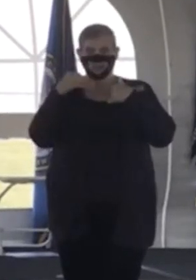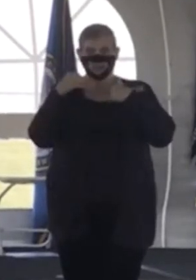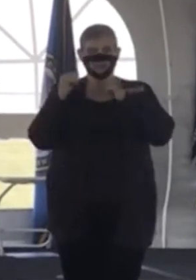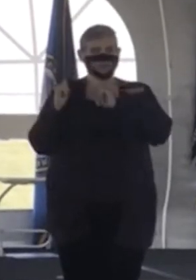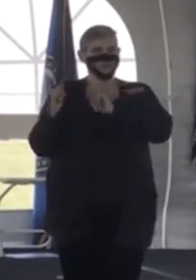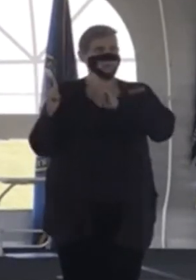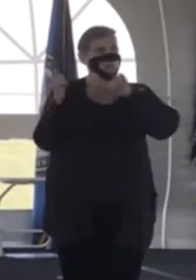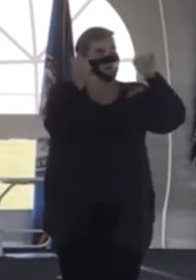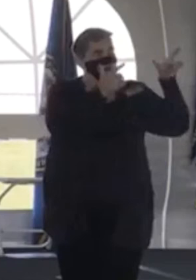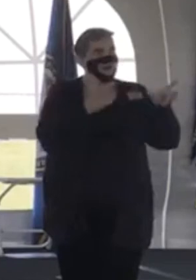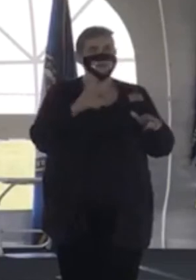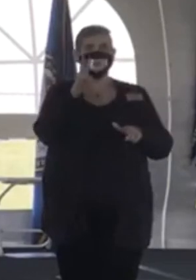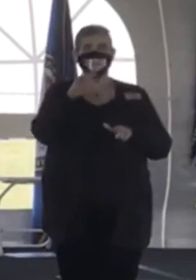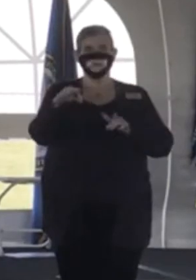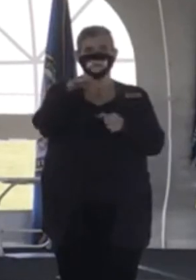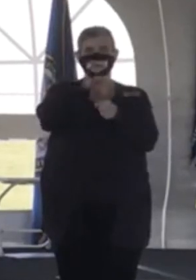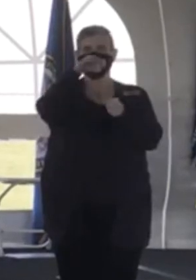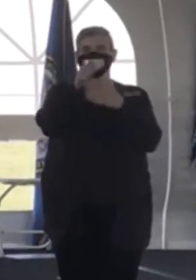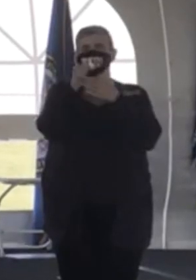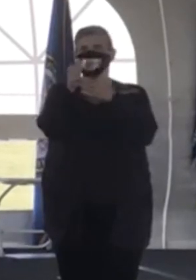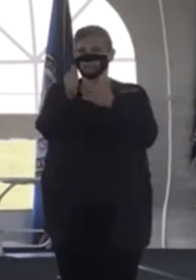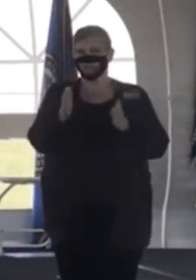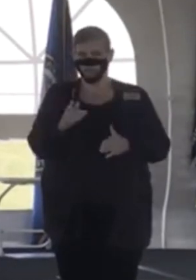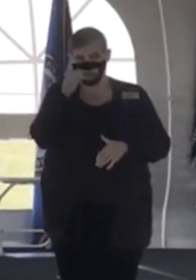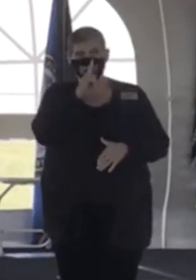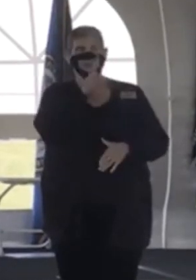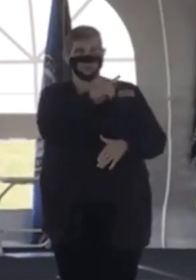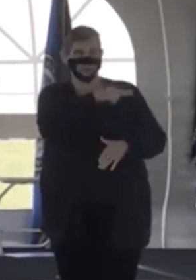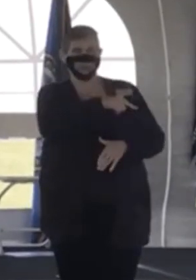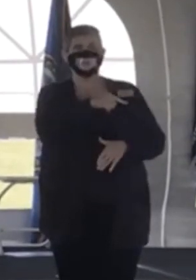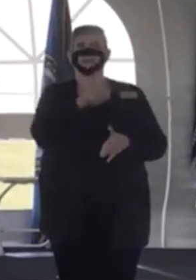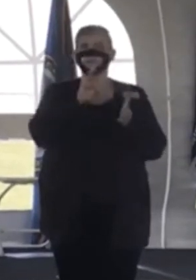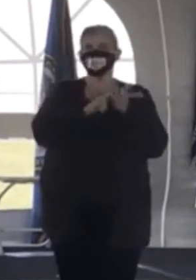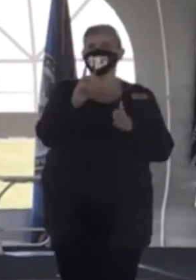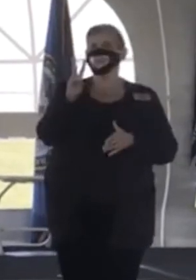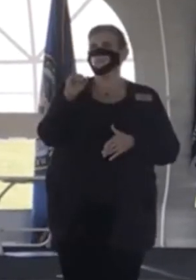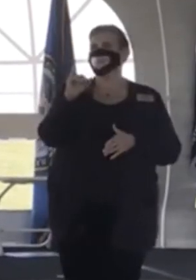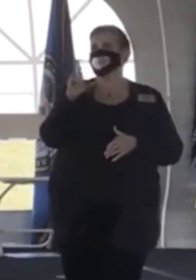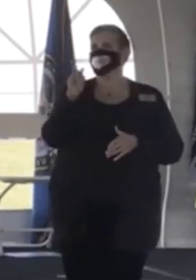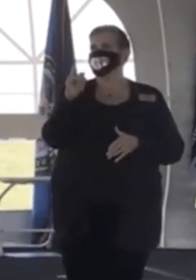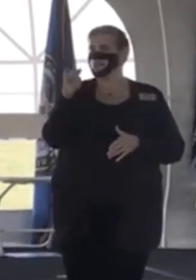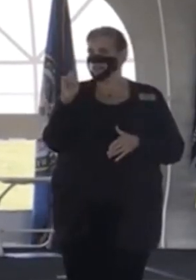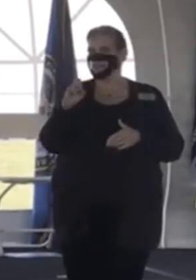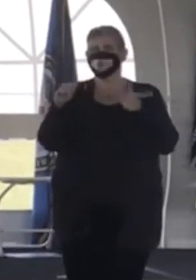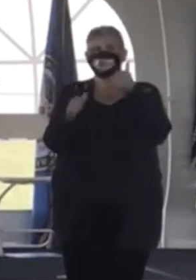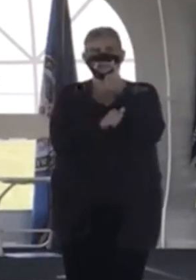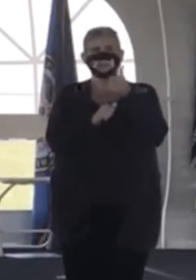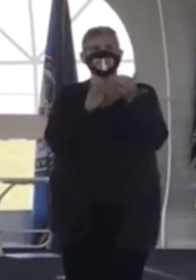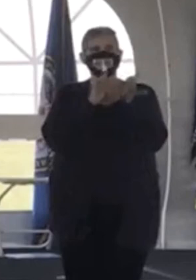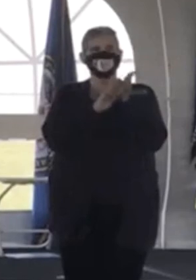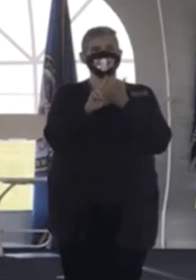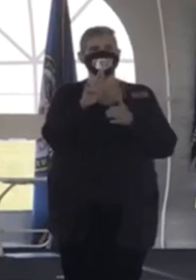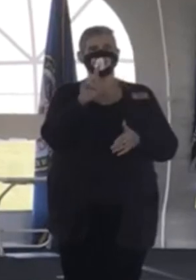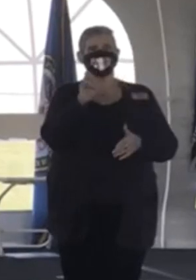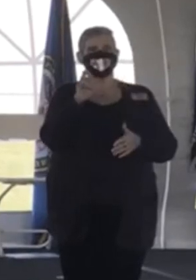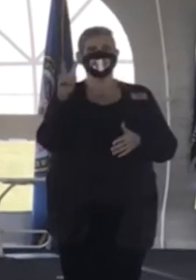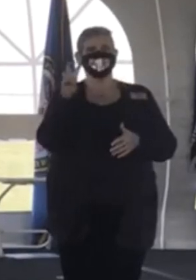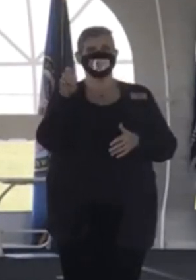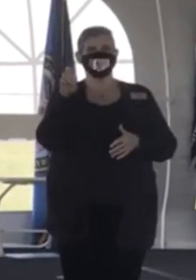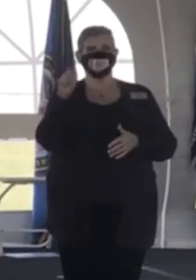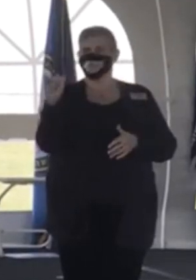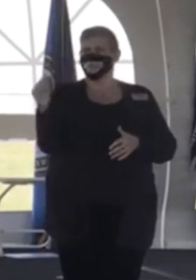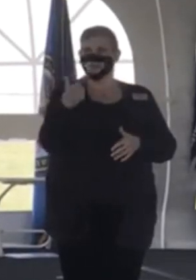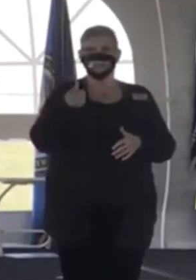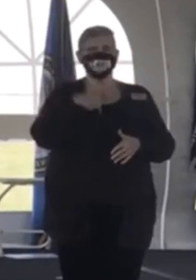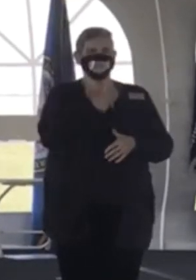all of Wyoming's elected leaders, certainly Secretary Wilkie, Undersecretary Reeves, all of us who are here,